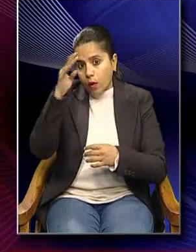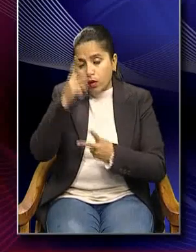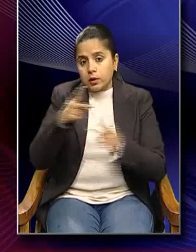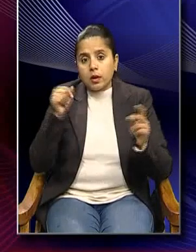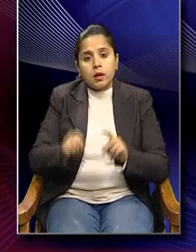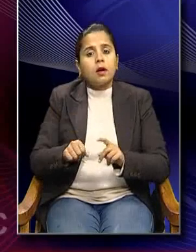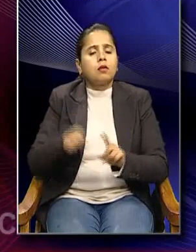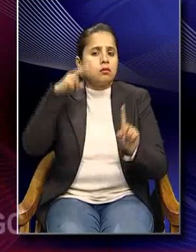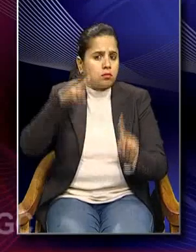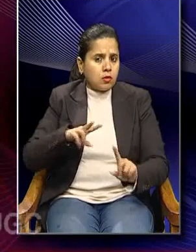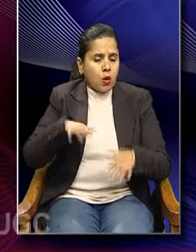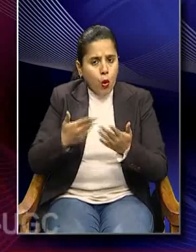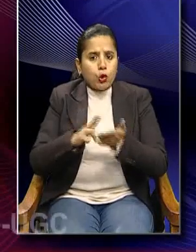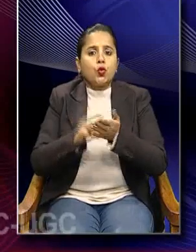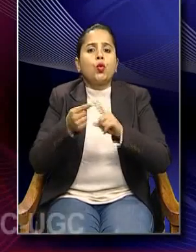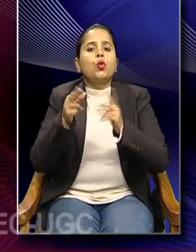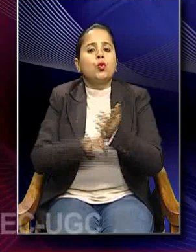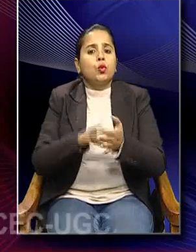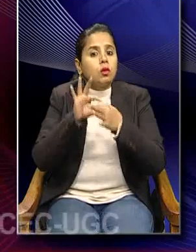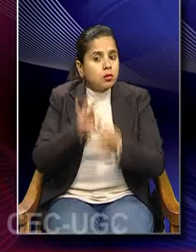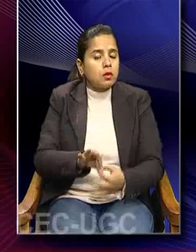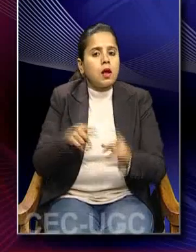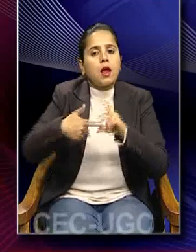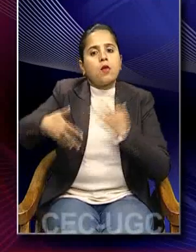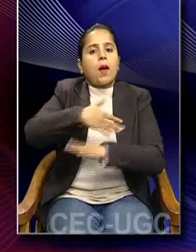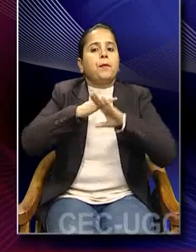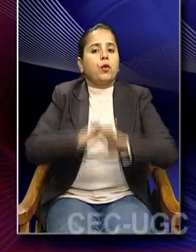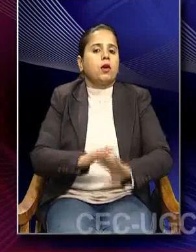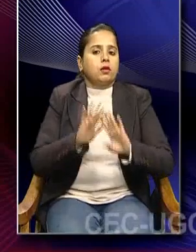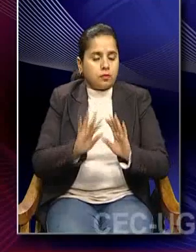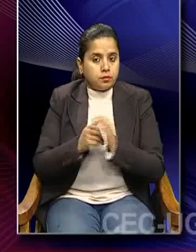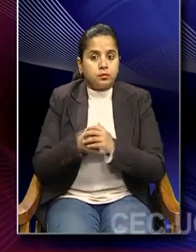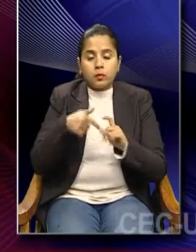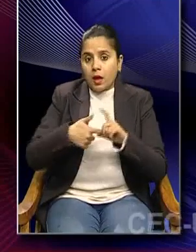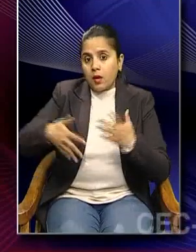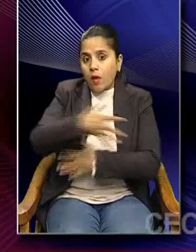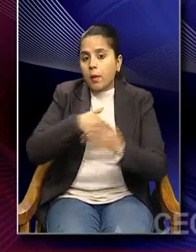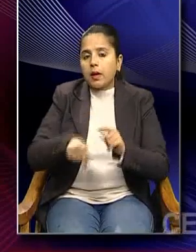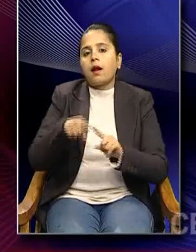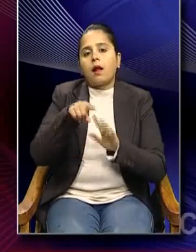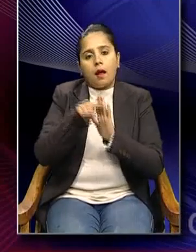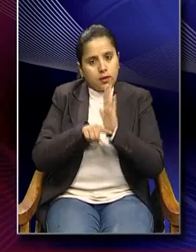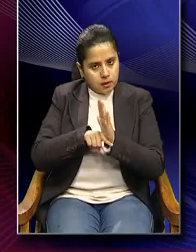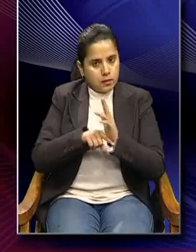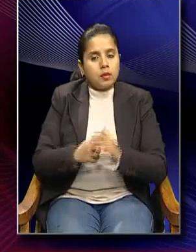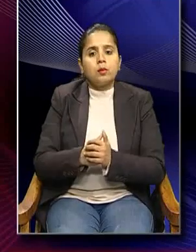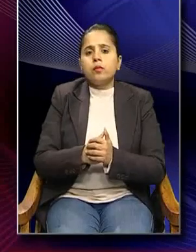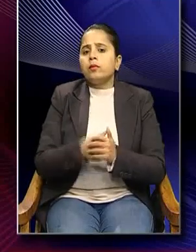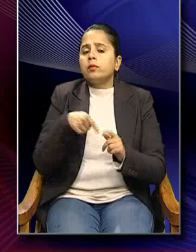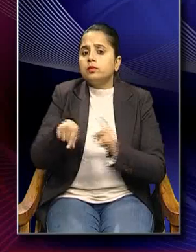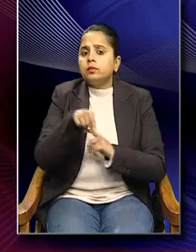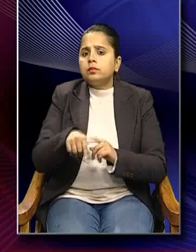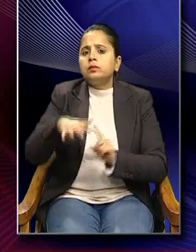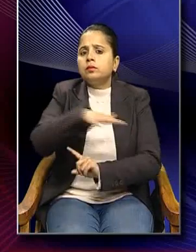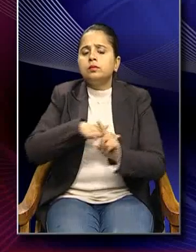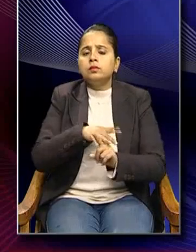perspectives, or you can say notions, regarding environmental protection in environmental ethics. This area